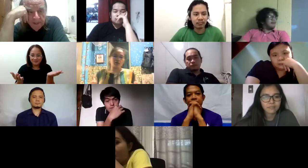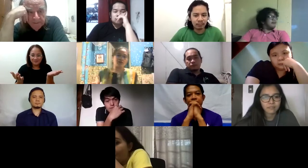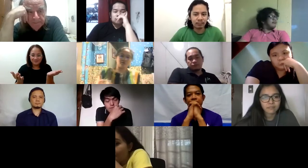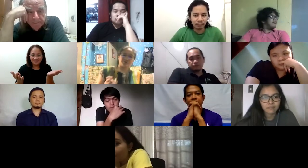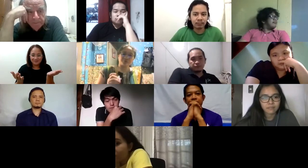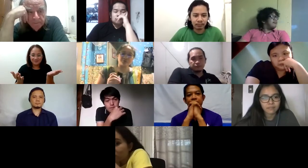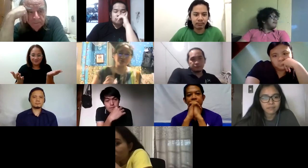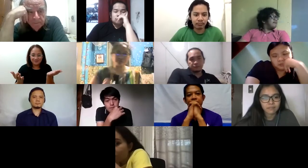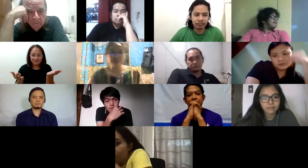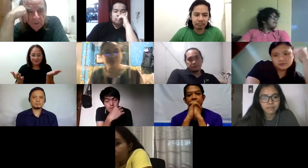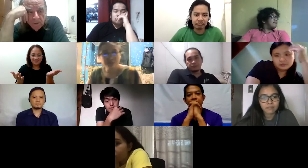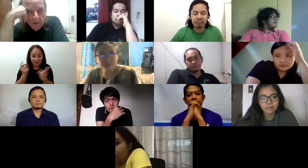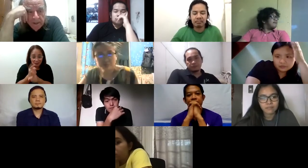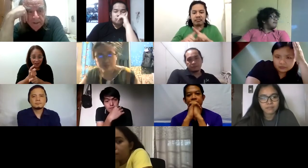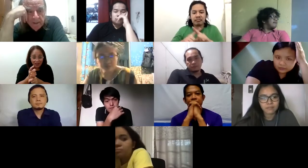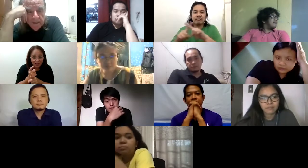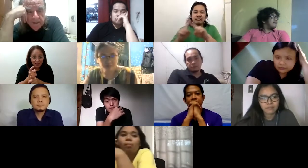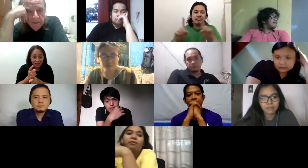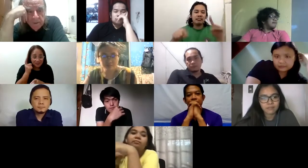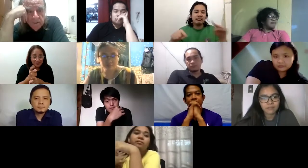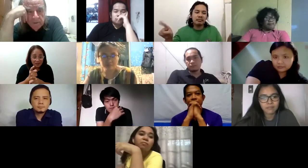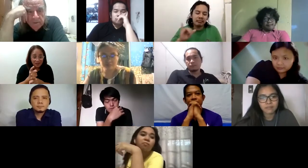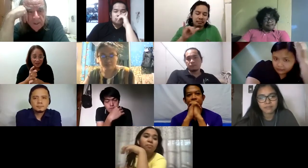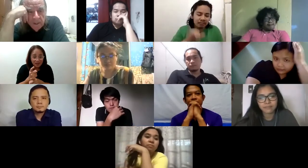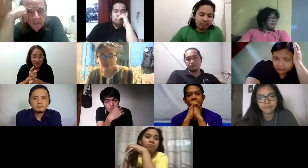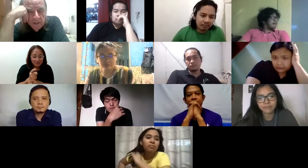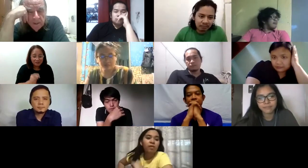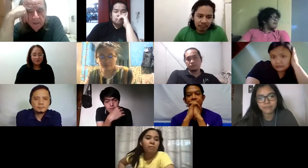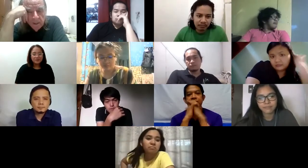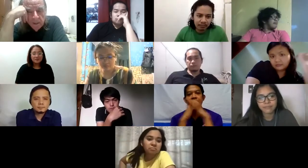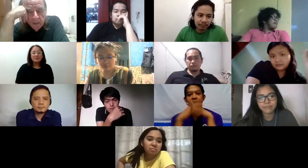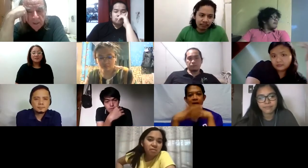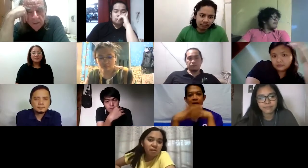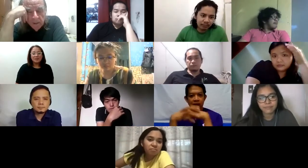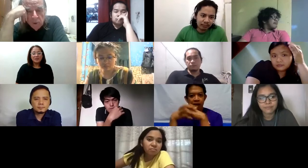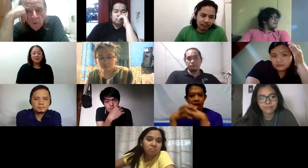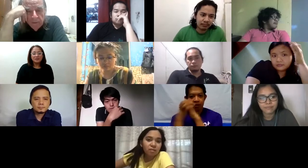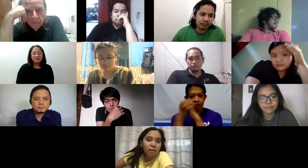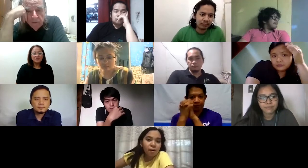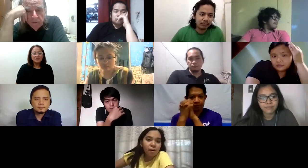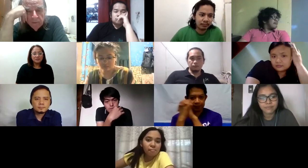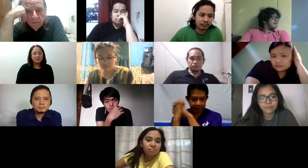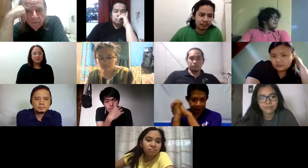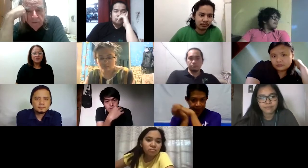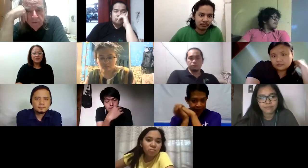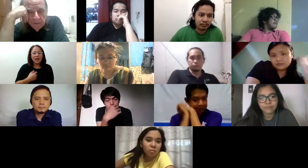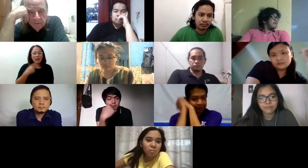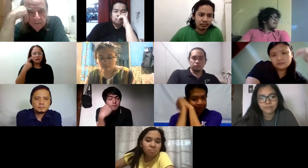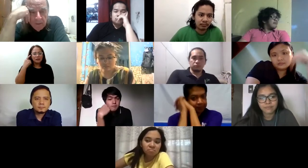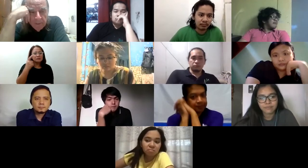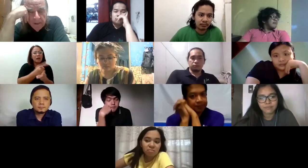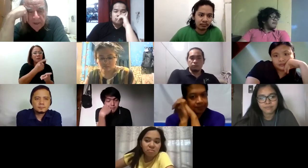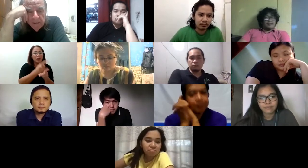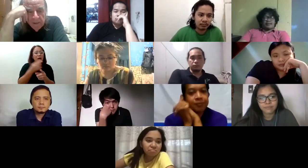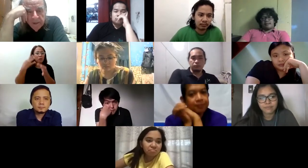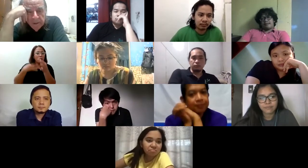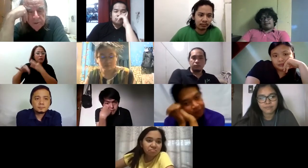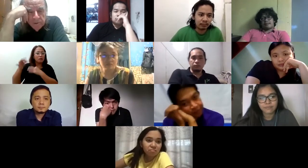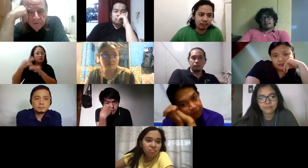Right? So I think you're quite right, Ming, that there are probably going to be